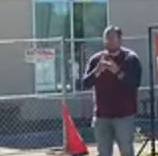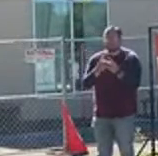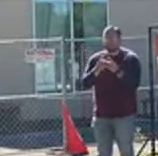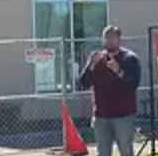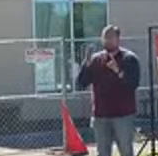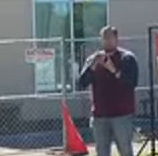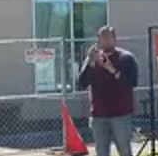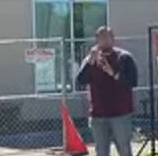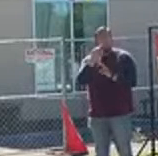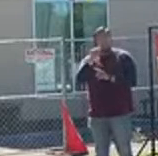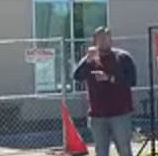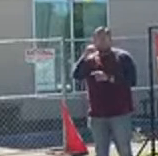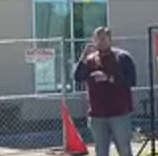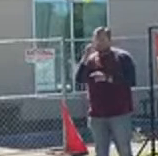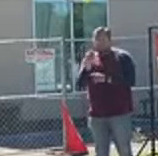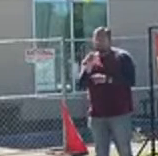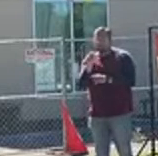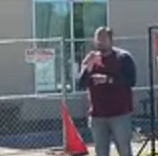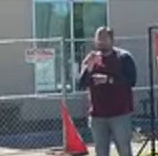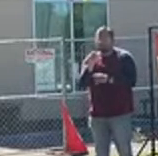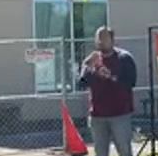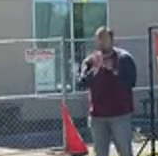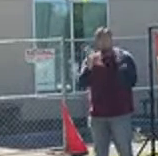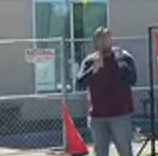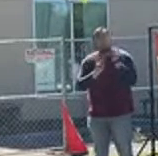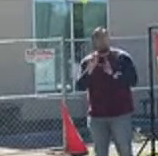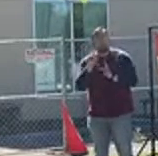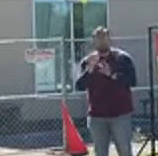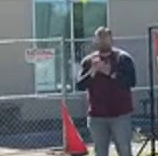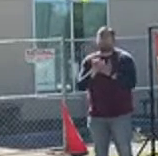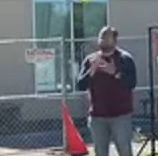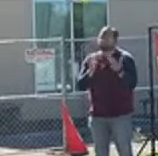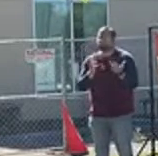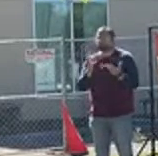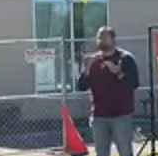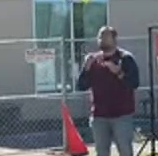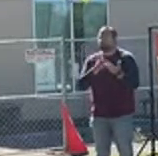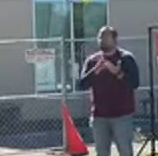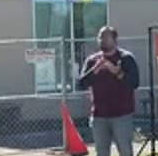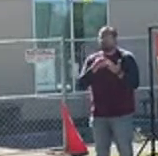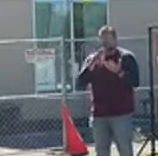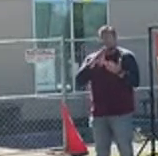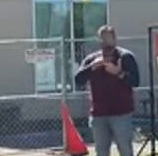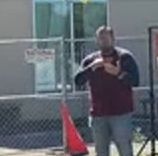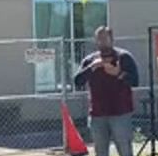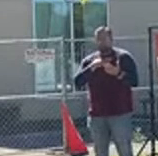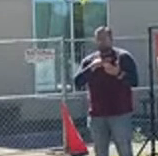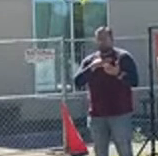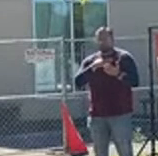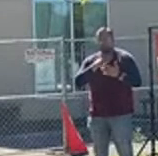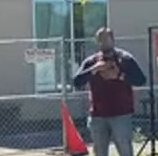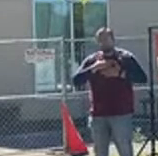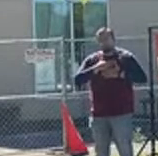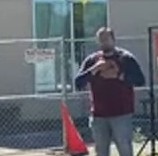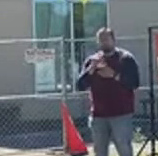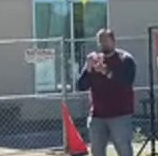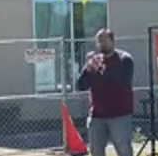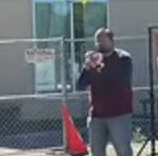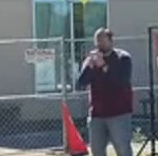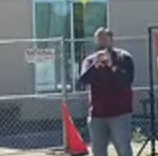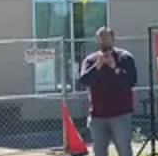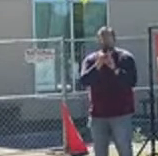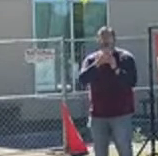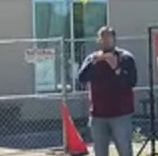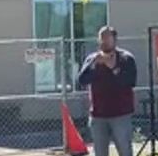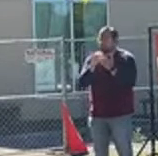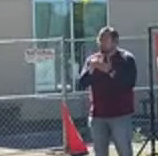community. And there are a lot of people who it's my pleasure to acknowledge all of the efforts that have gone in to get us